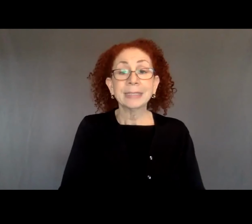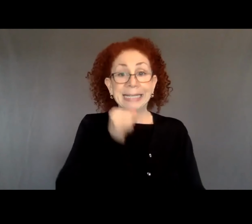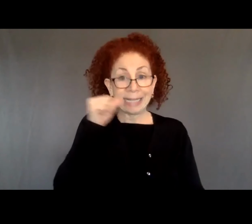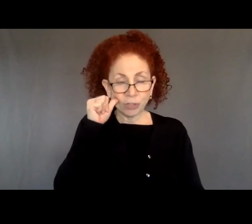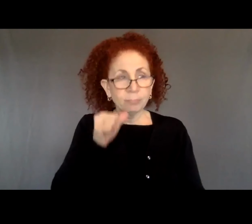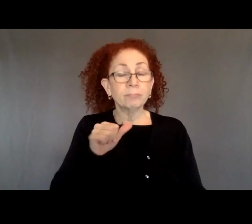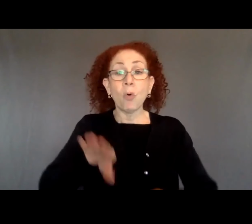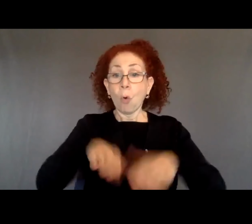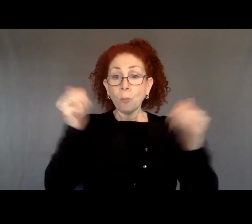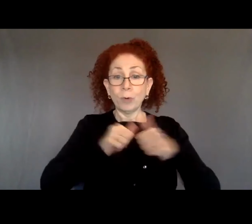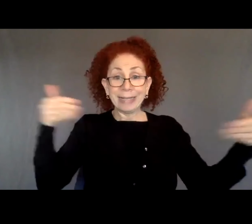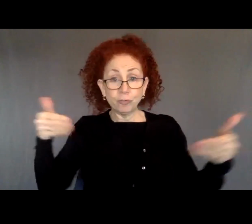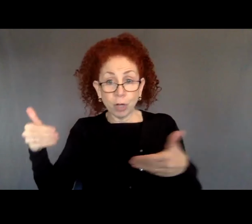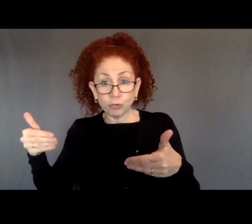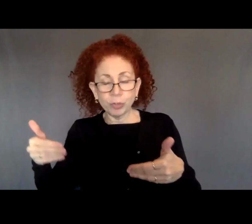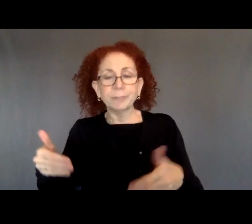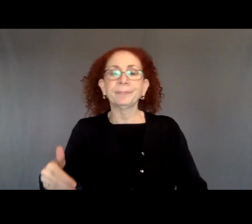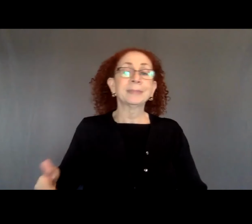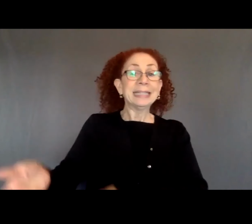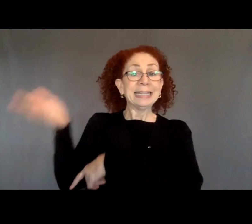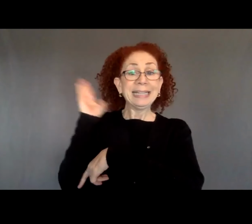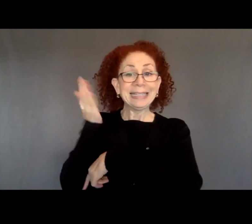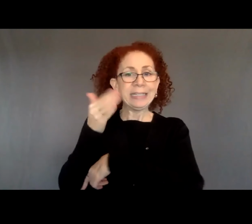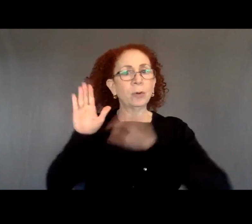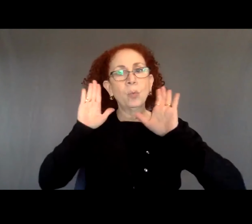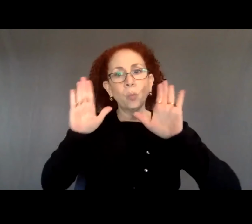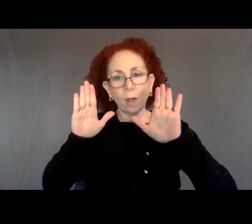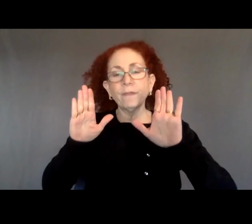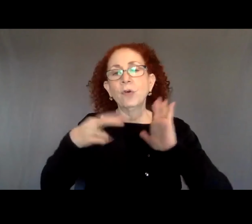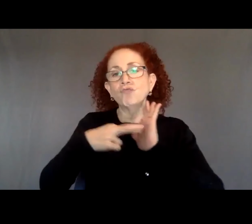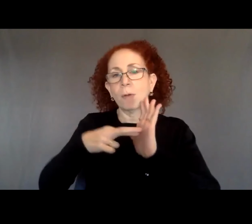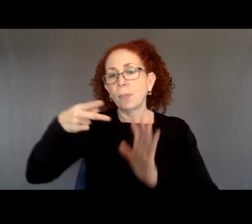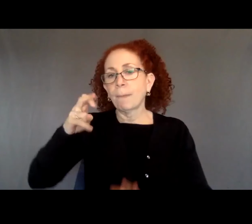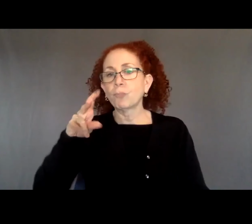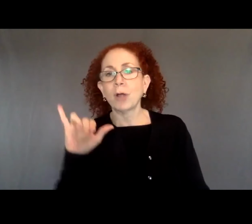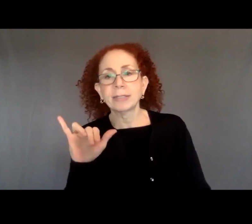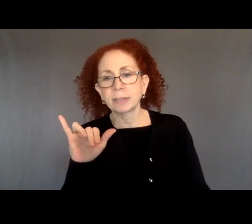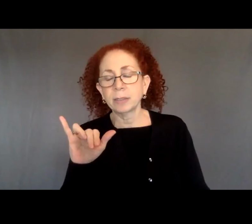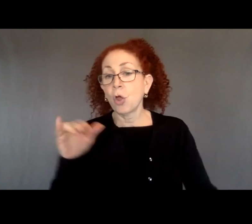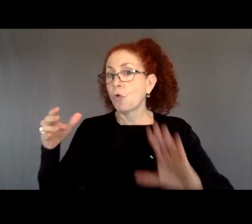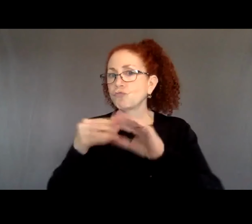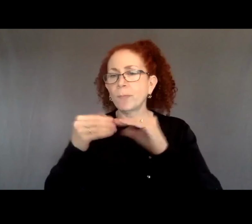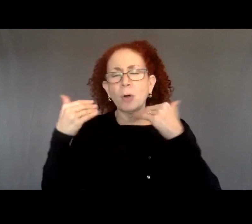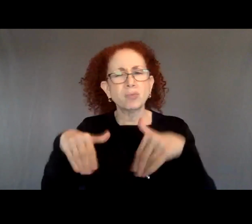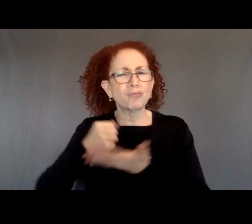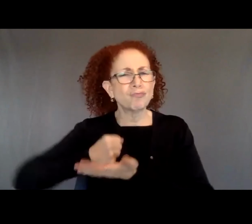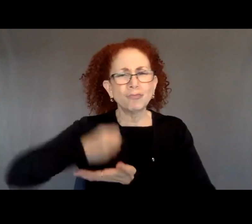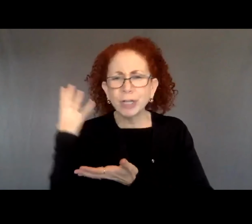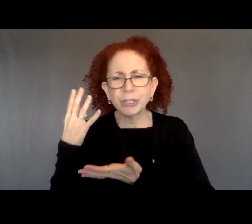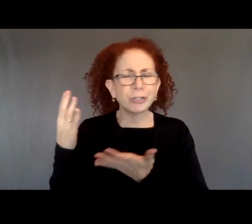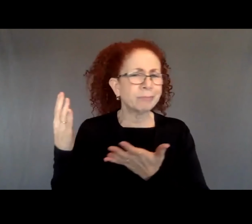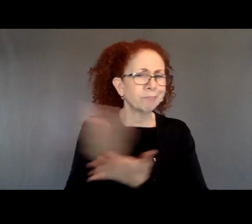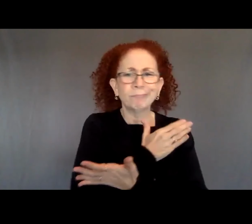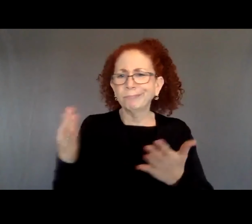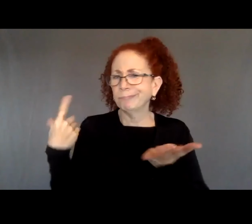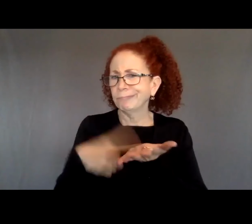remarks, we heard a fantastic keynote speech from Representative Ayanna Pressley. Her remarks were rich and wide-ranging, but a core